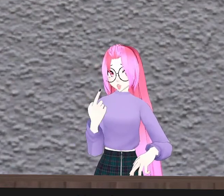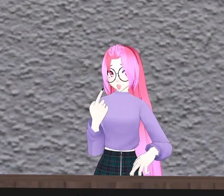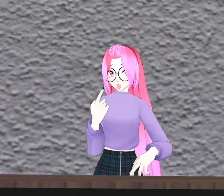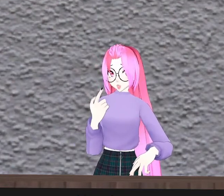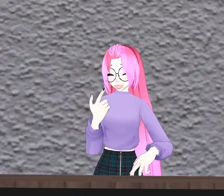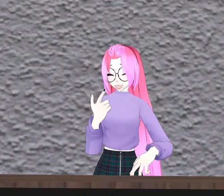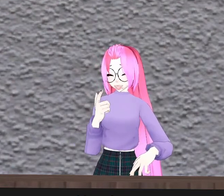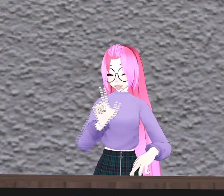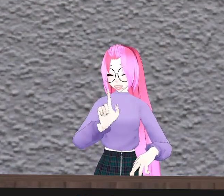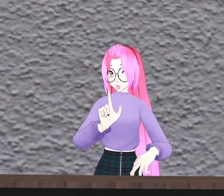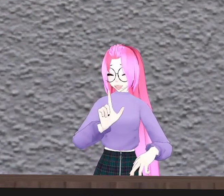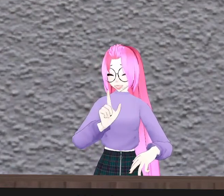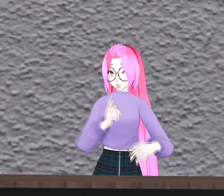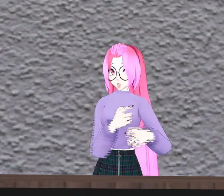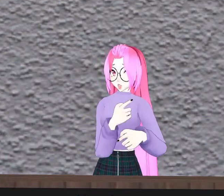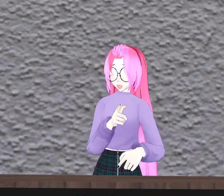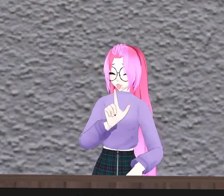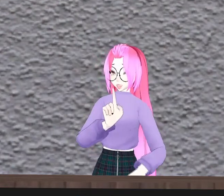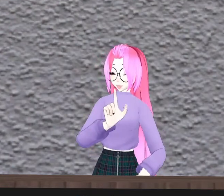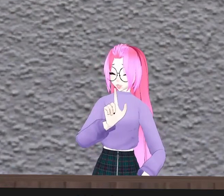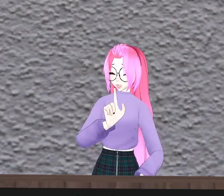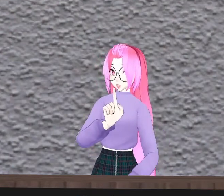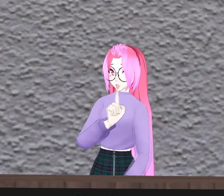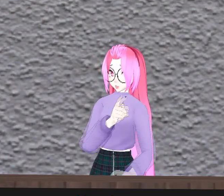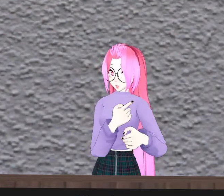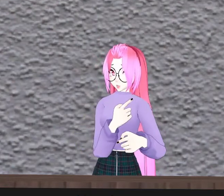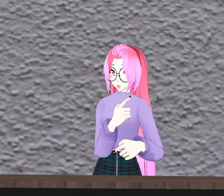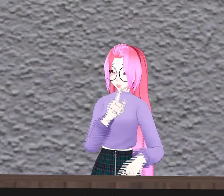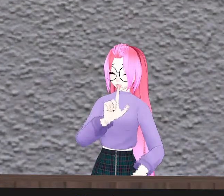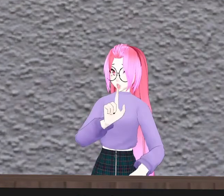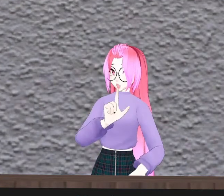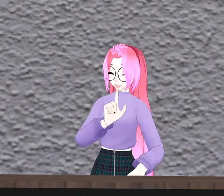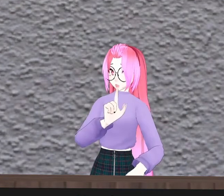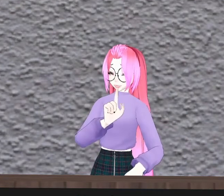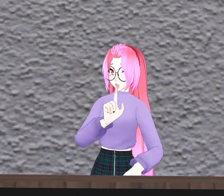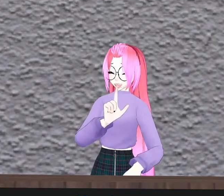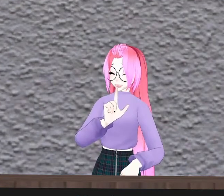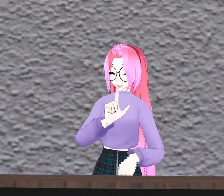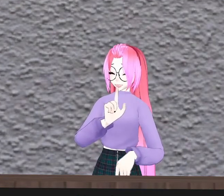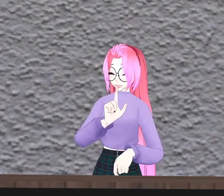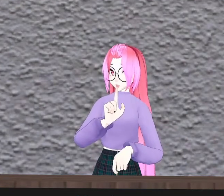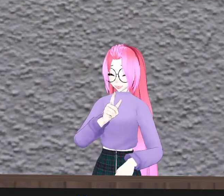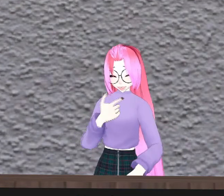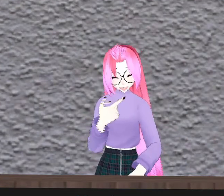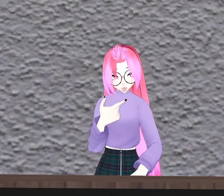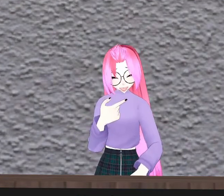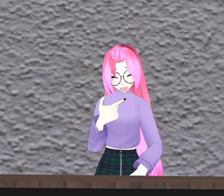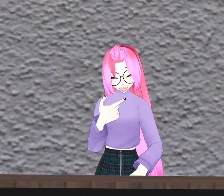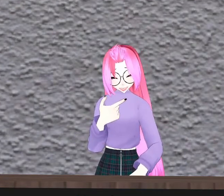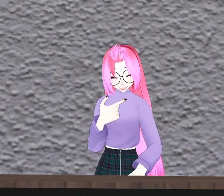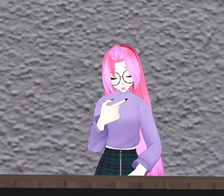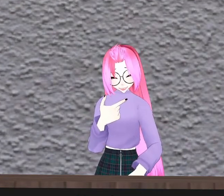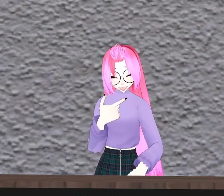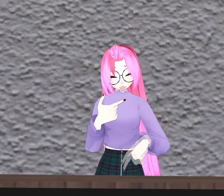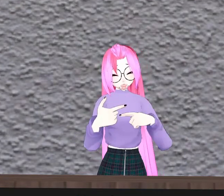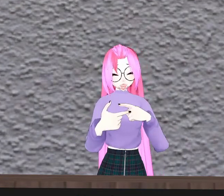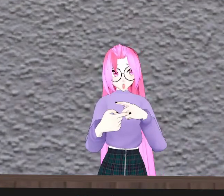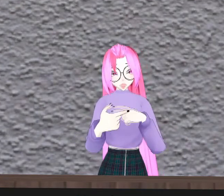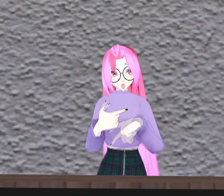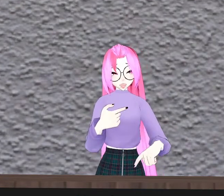21, instead you go like this, right? This, right? Yeah. 21. So you're gonna be wiggling your